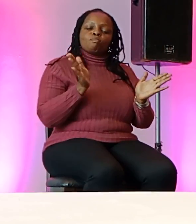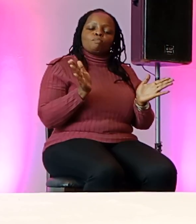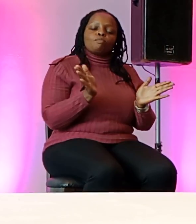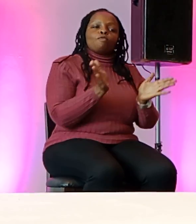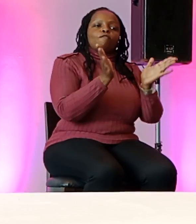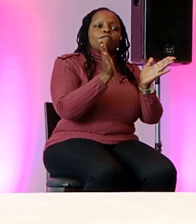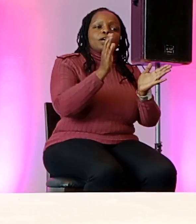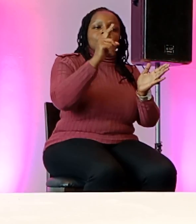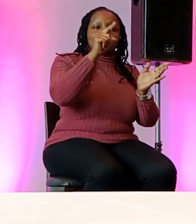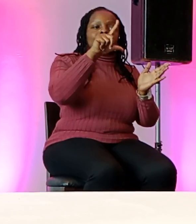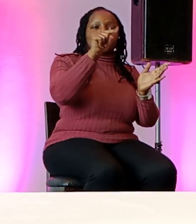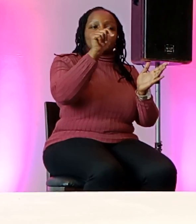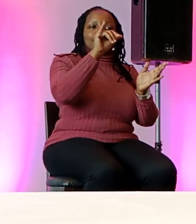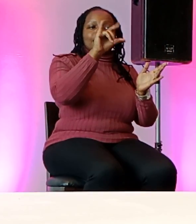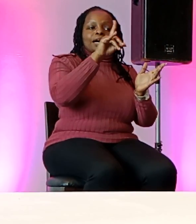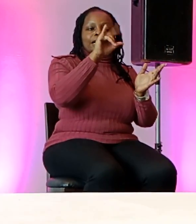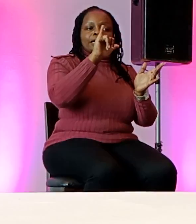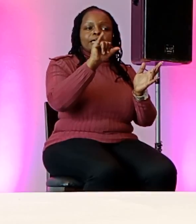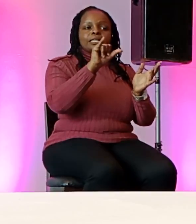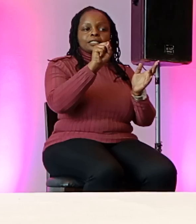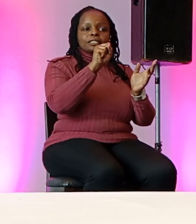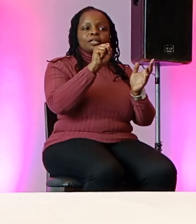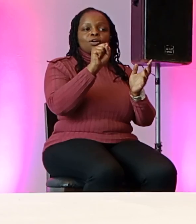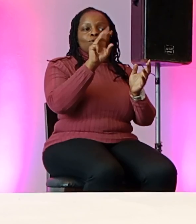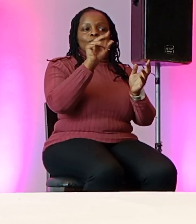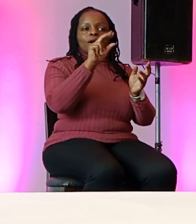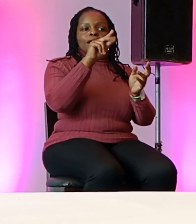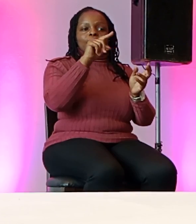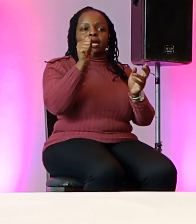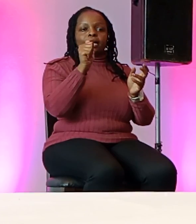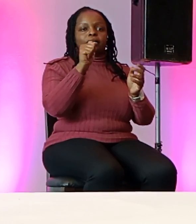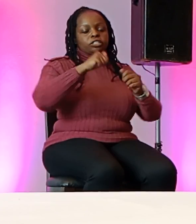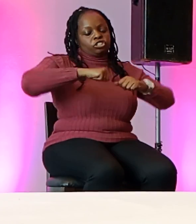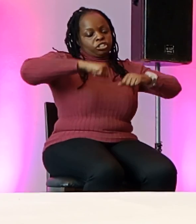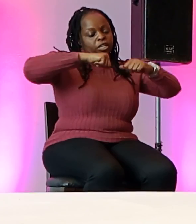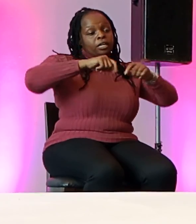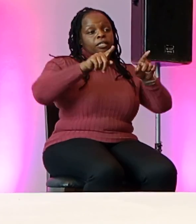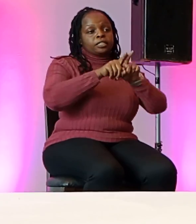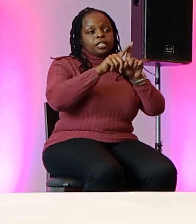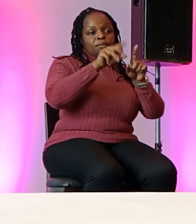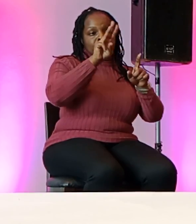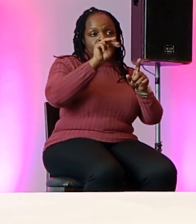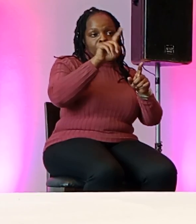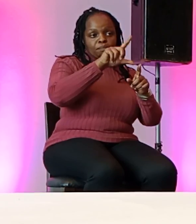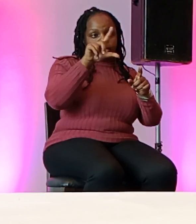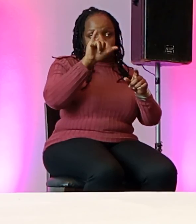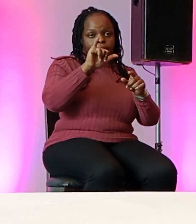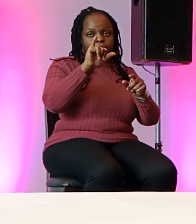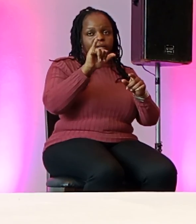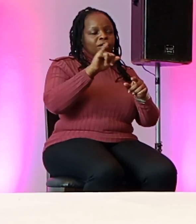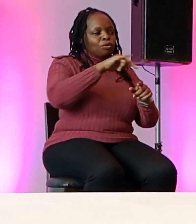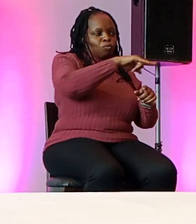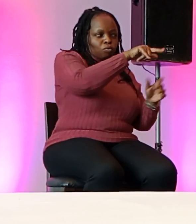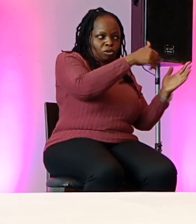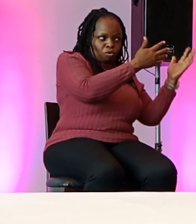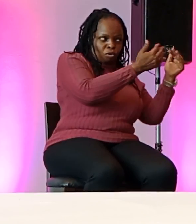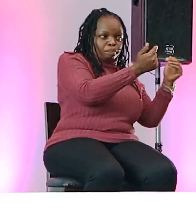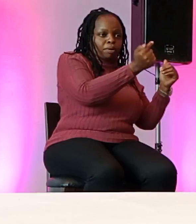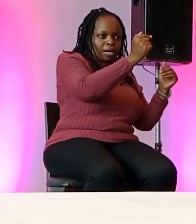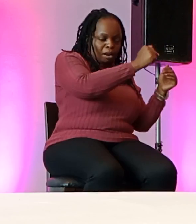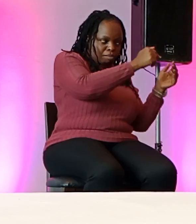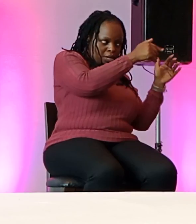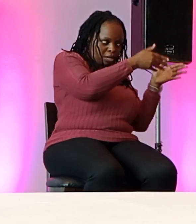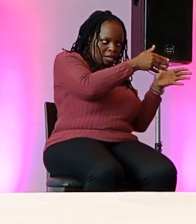Gladys Wanga to be chair, and Millie Odhiambo, whom we expect here today to be